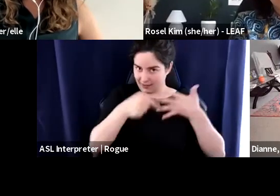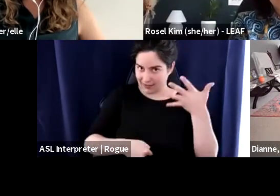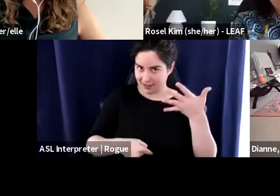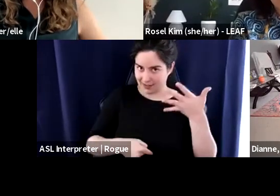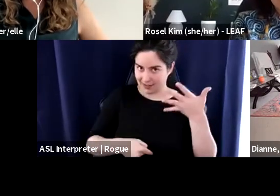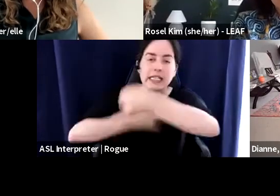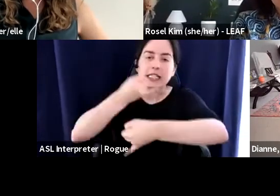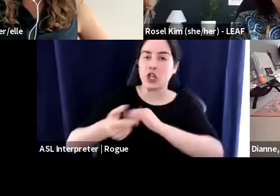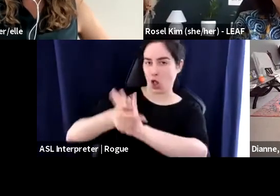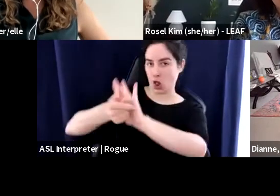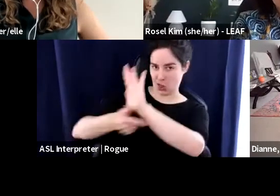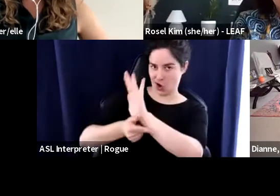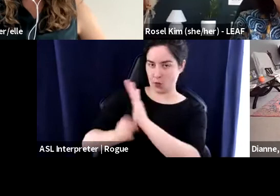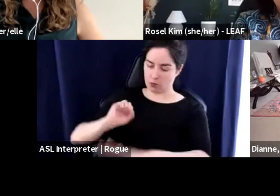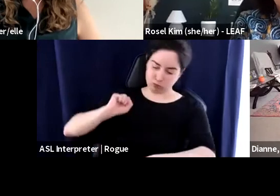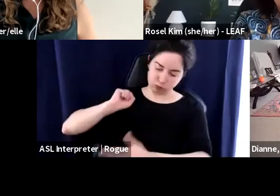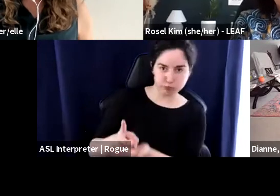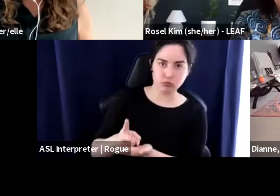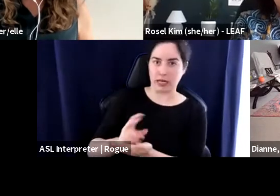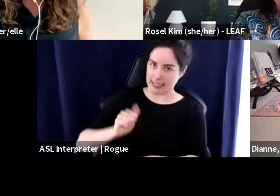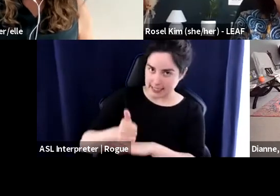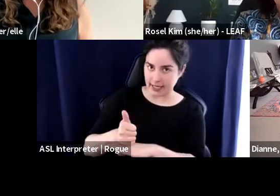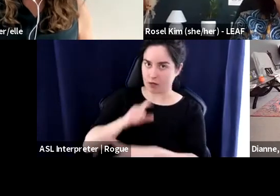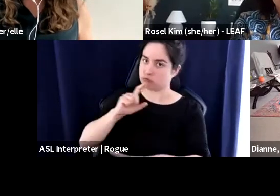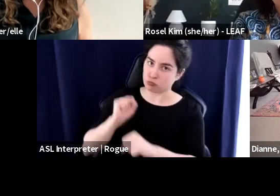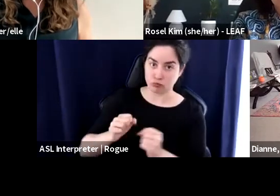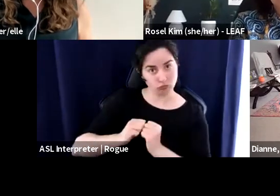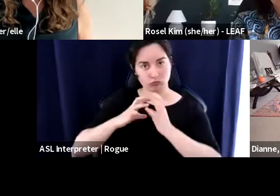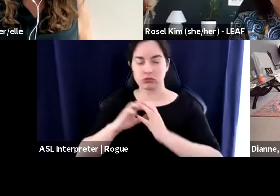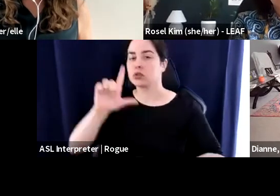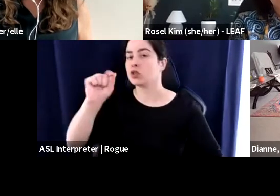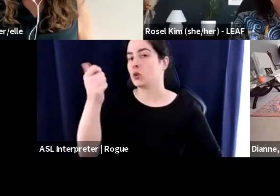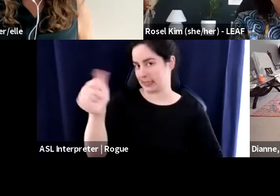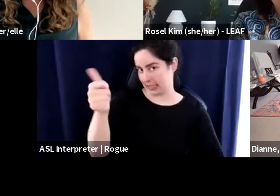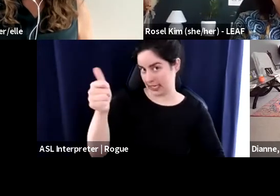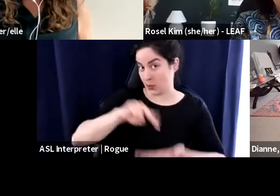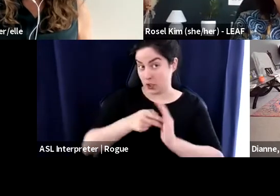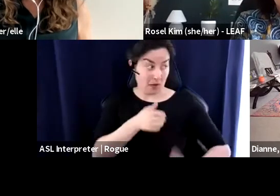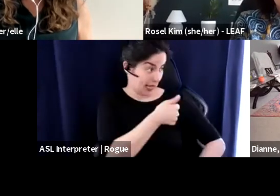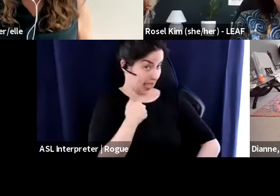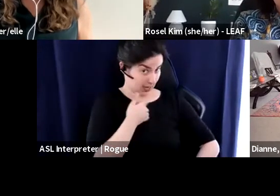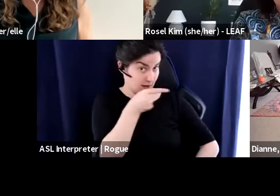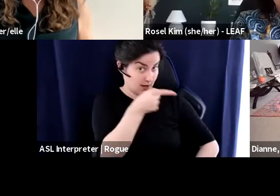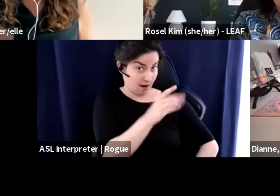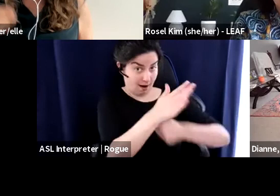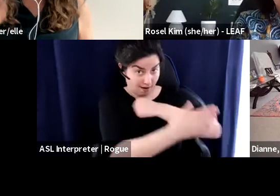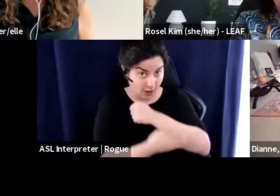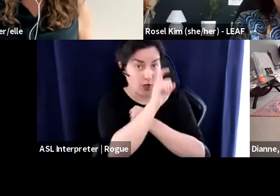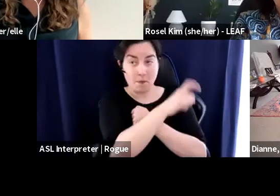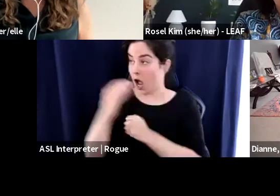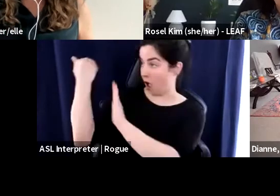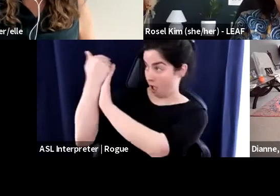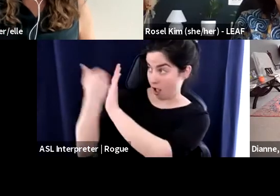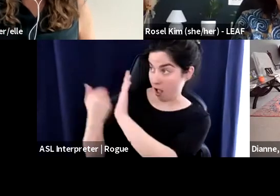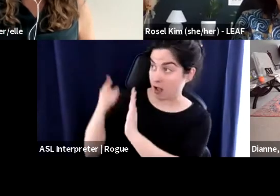in 2010, and it requires Canada to implement all of the rights and freedoms in it. And those rights